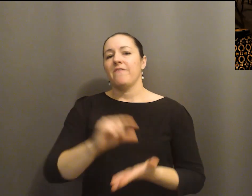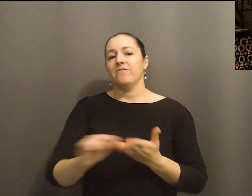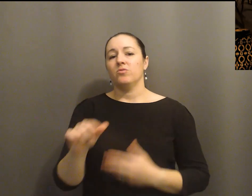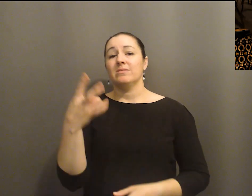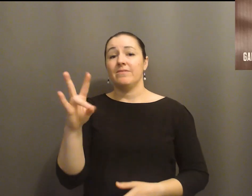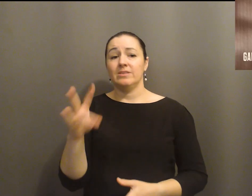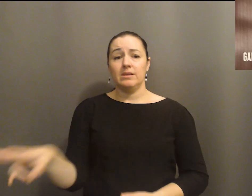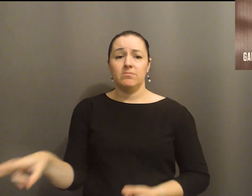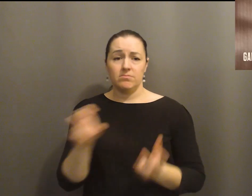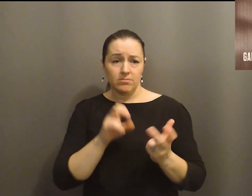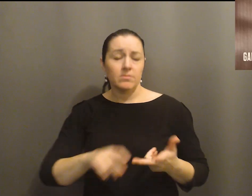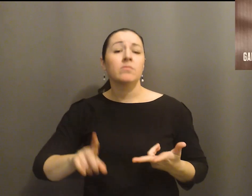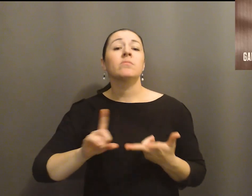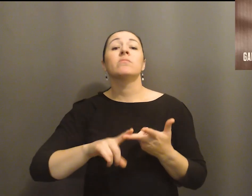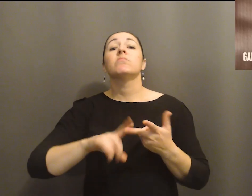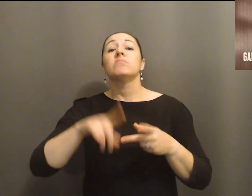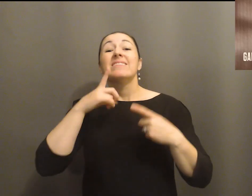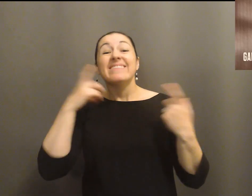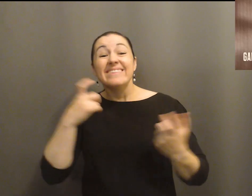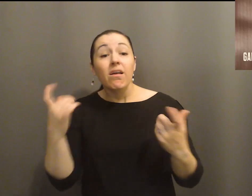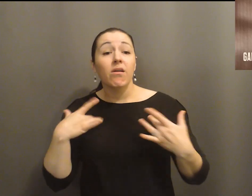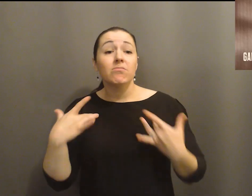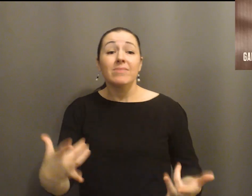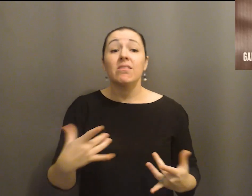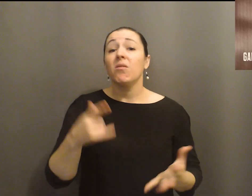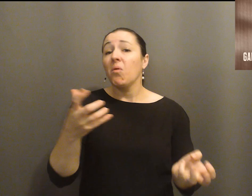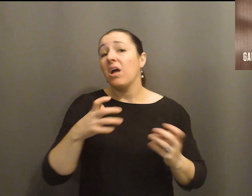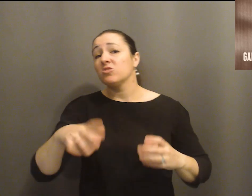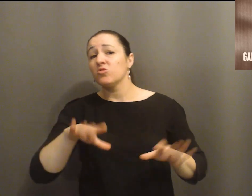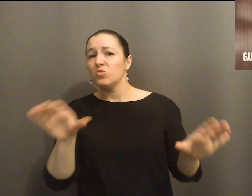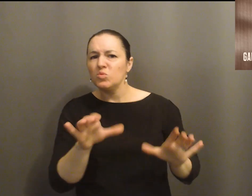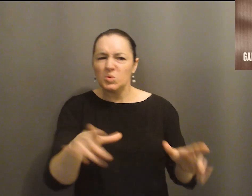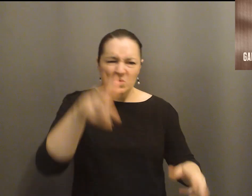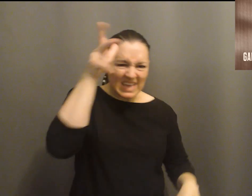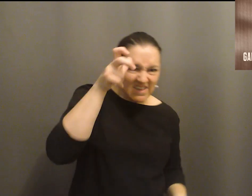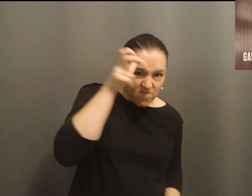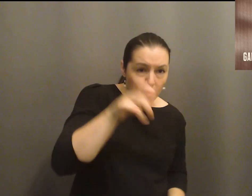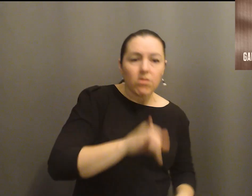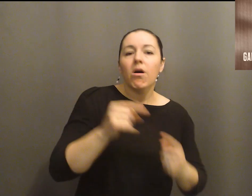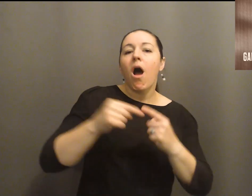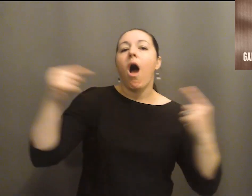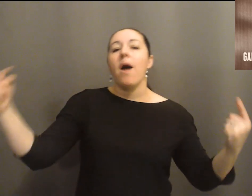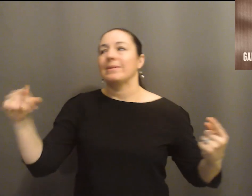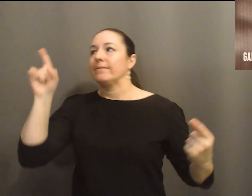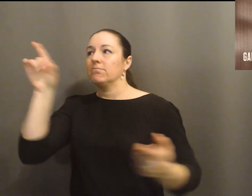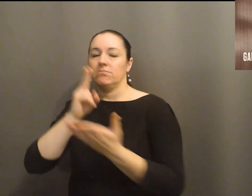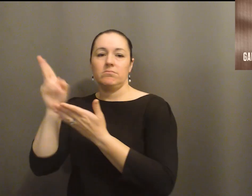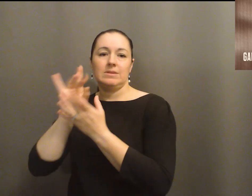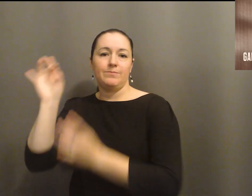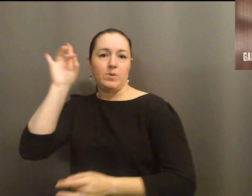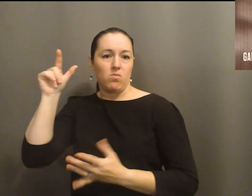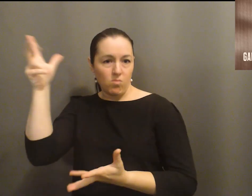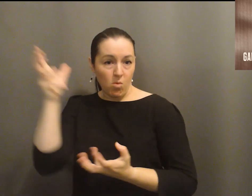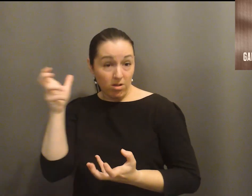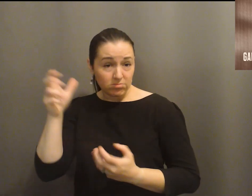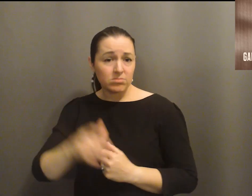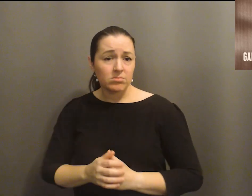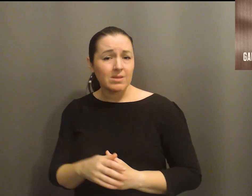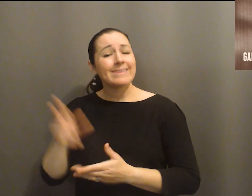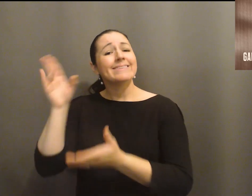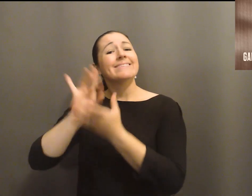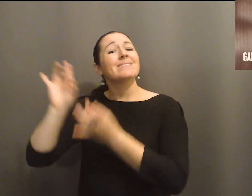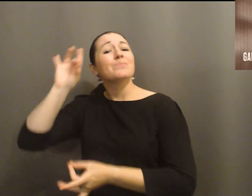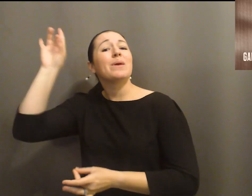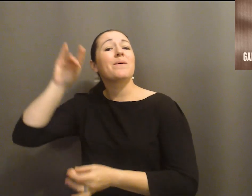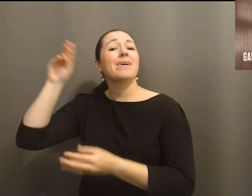17 The sinful nature Wants to do evil Which is just the opposite Of what the spirit wants Now watch this And the